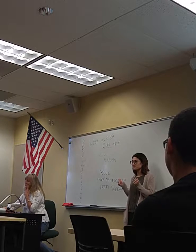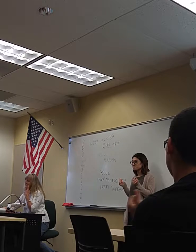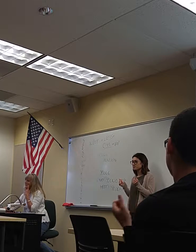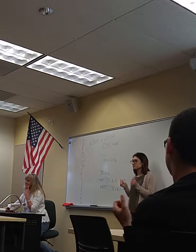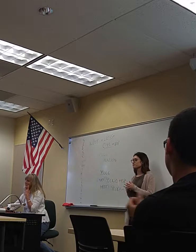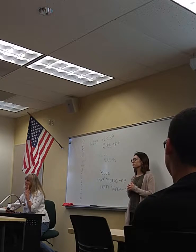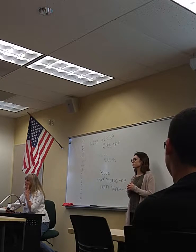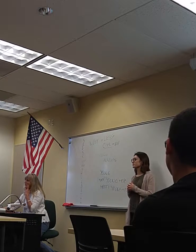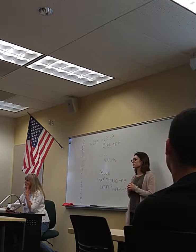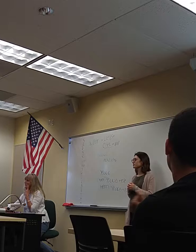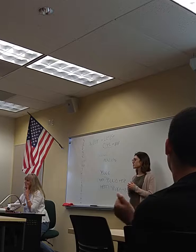Does everybody know you don't?